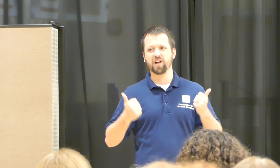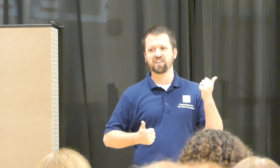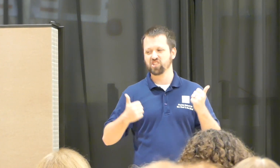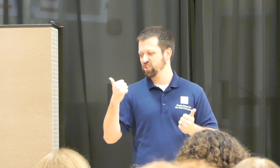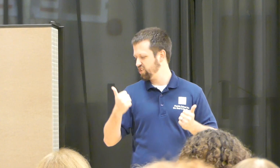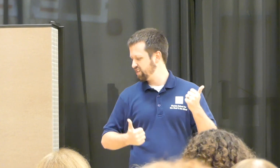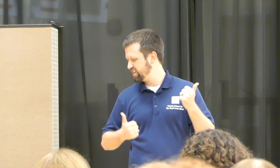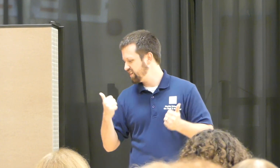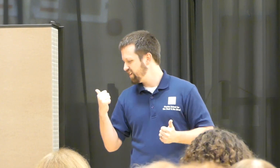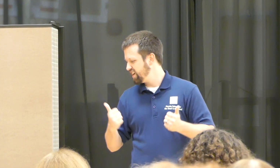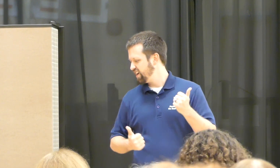Which?